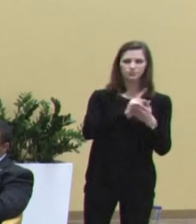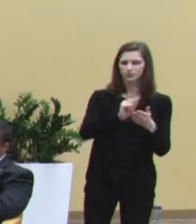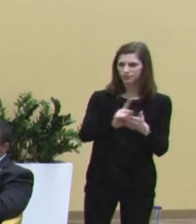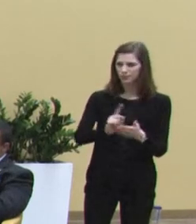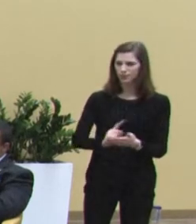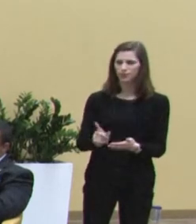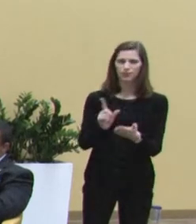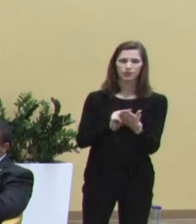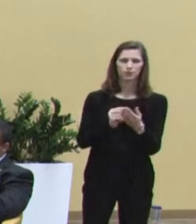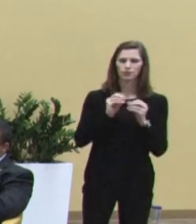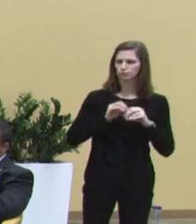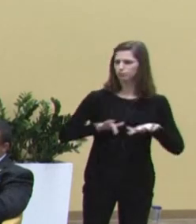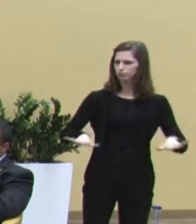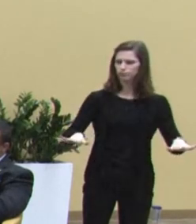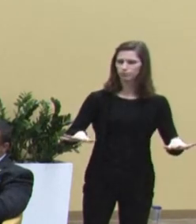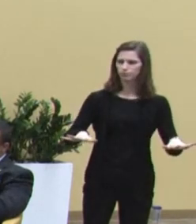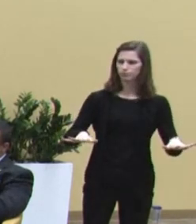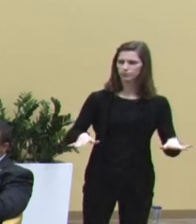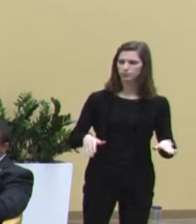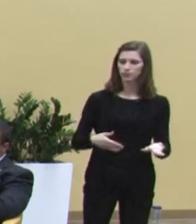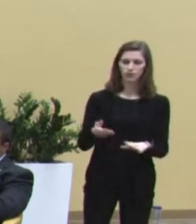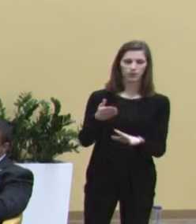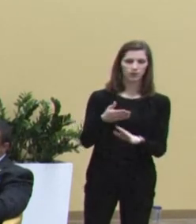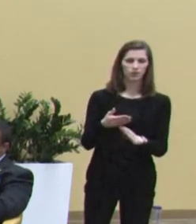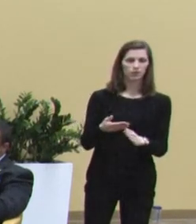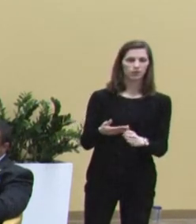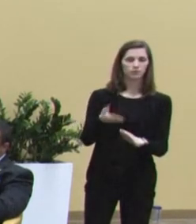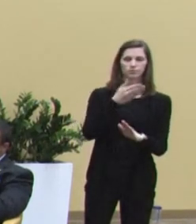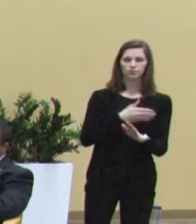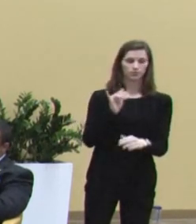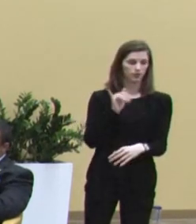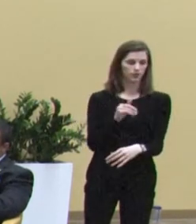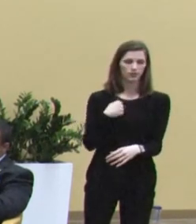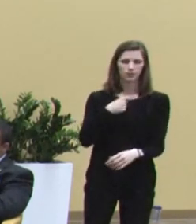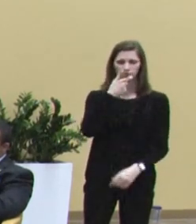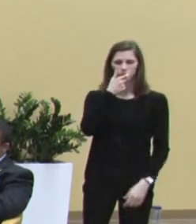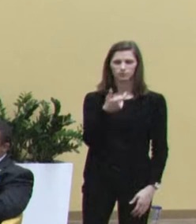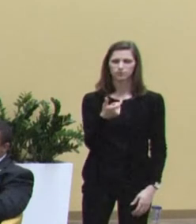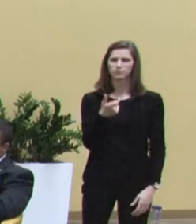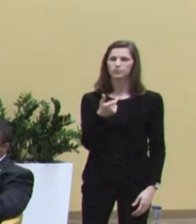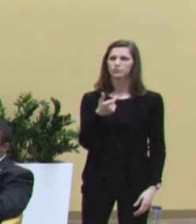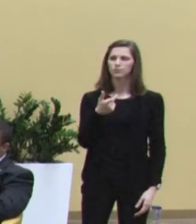about 10 years before that. And I've watched